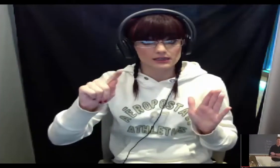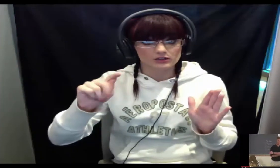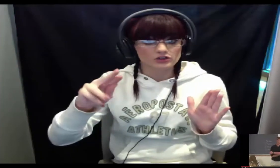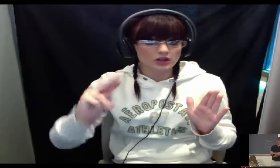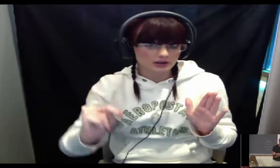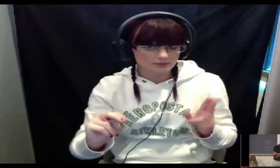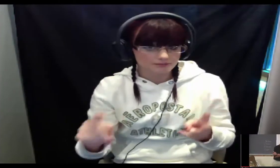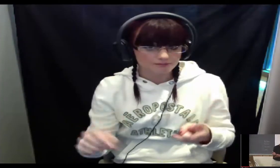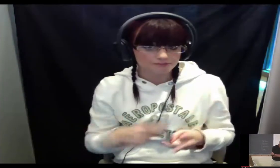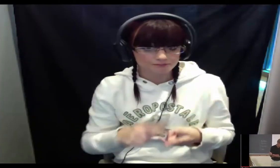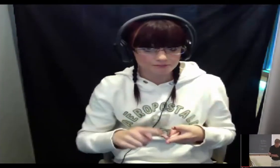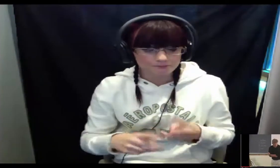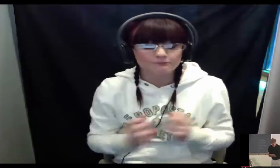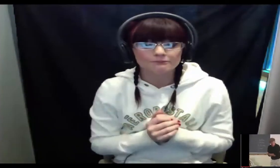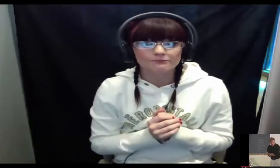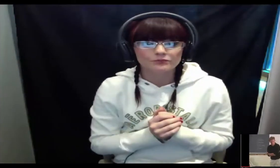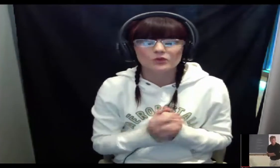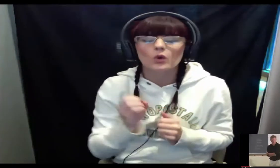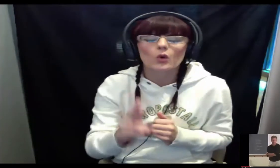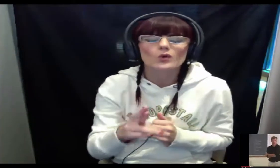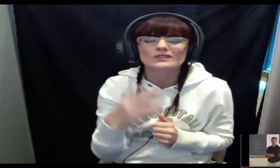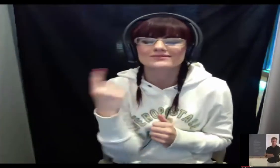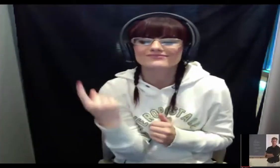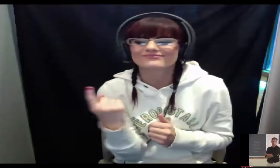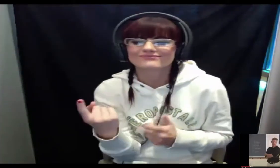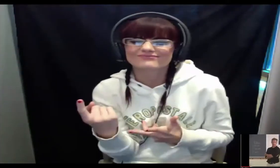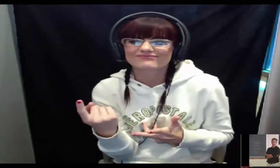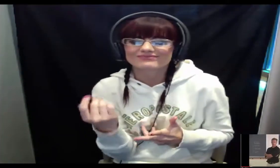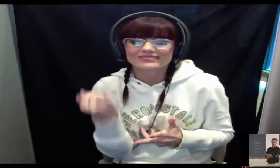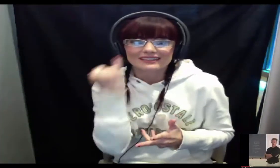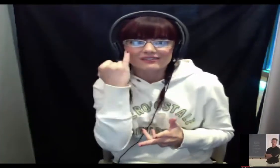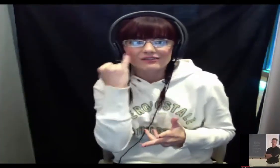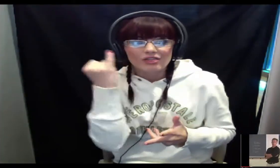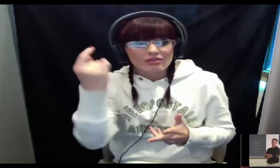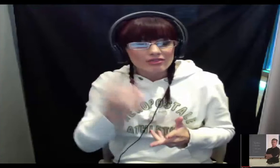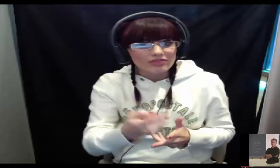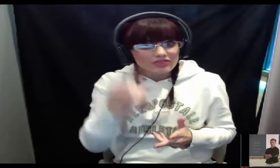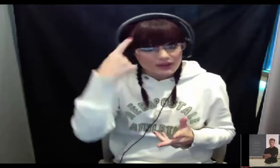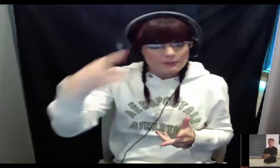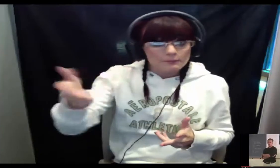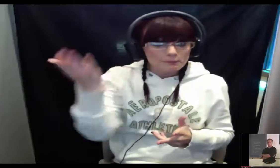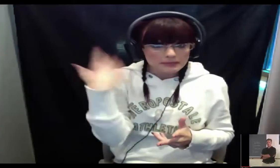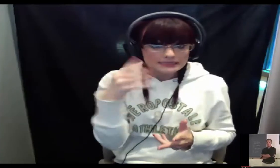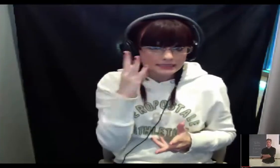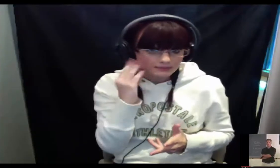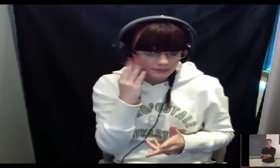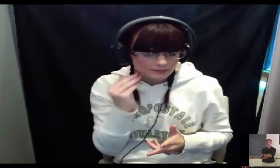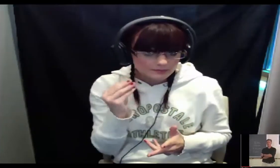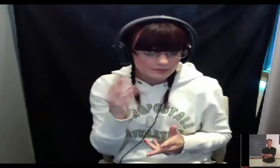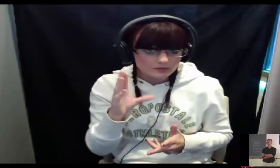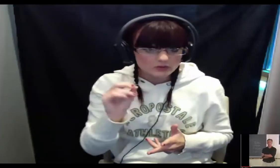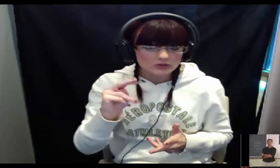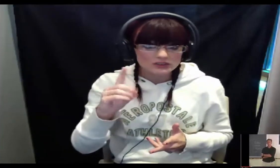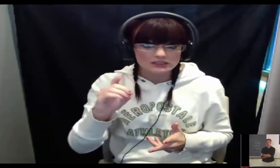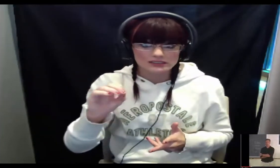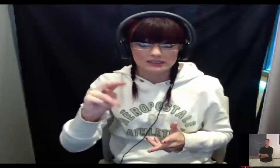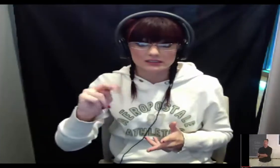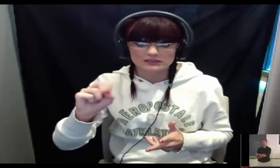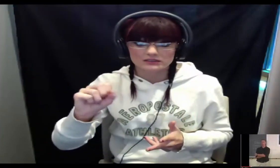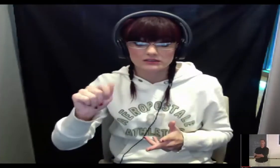Or some time when they've experienced what they thought was condensation? Curtis? Like dew,